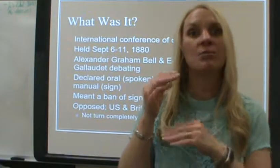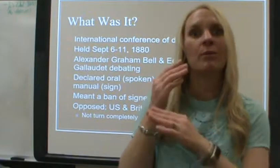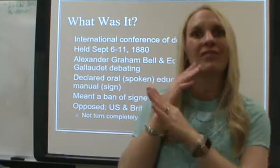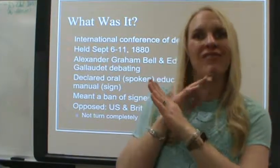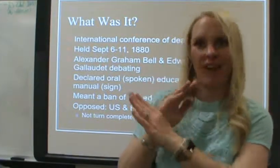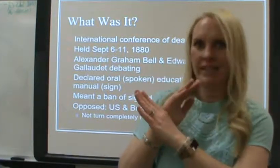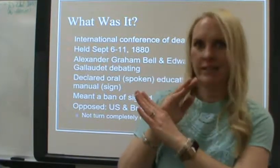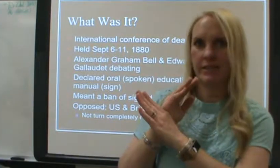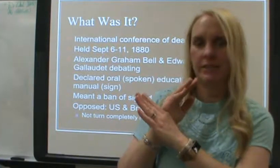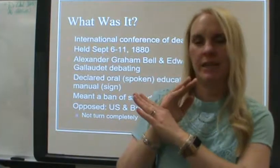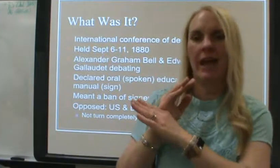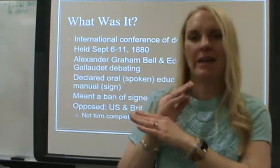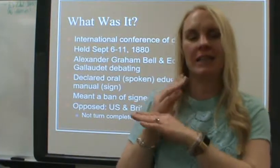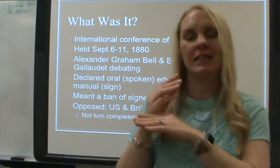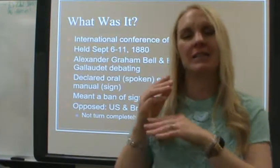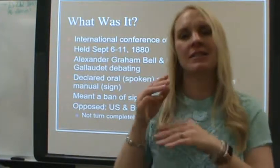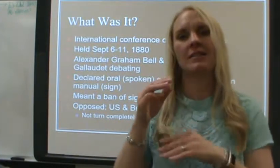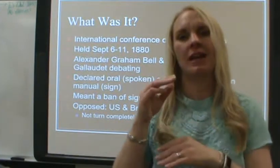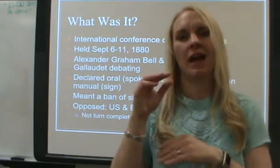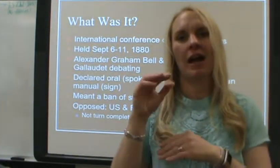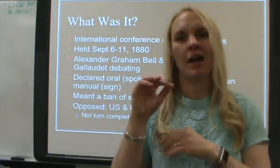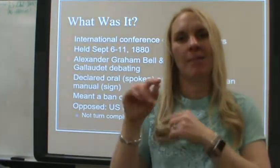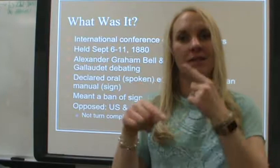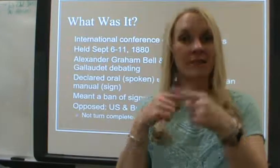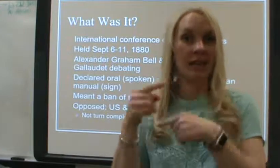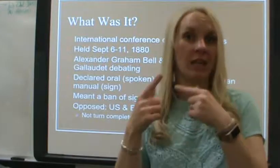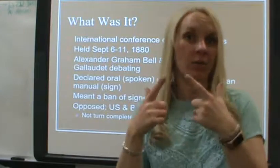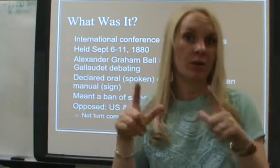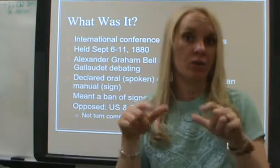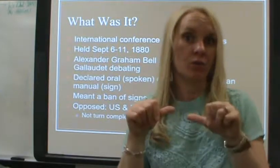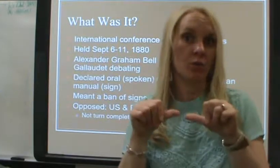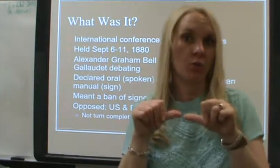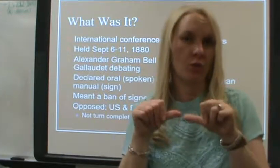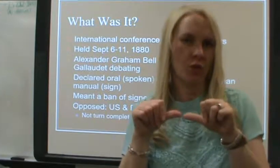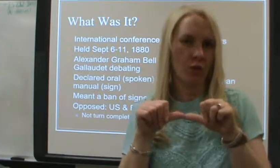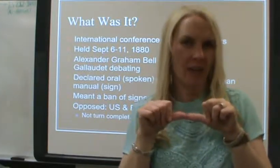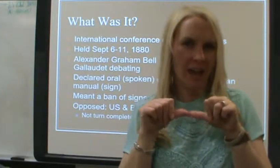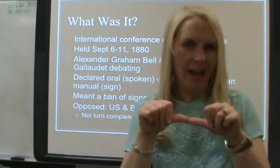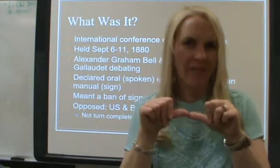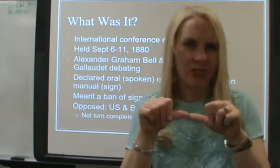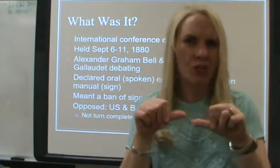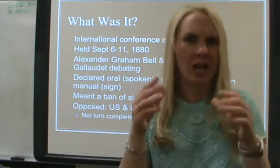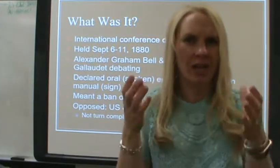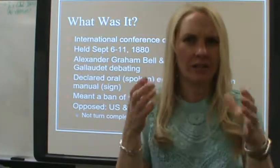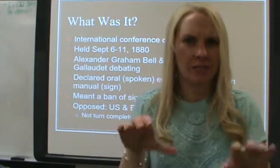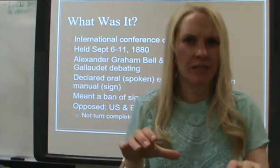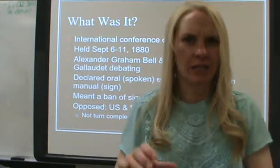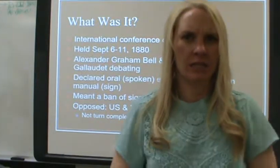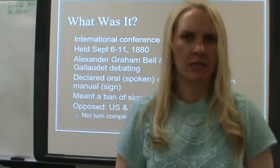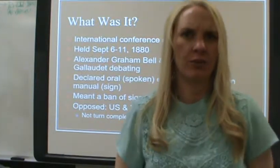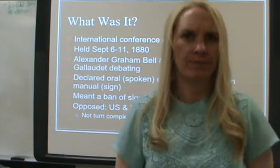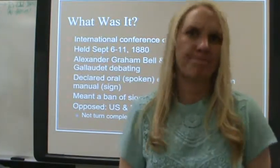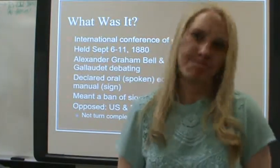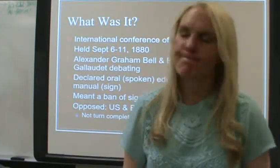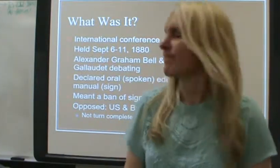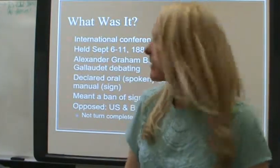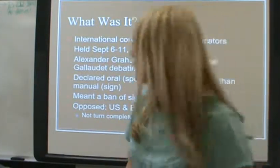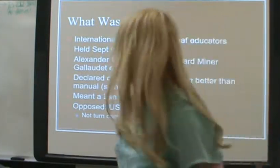would fight it, and at least sign language could have the chance to continue.